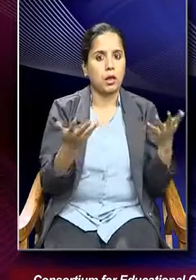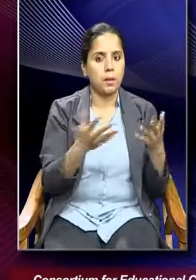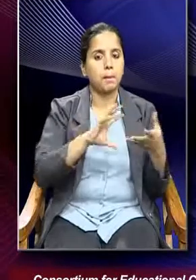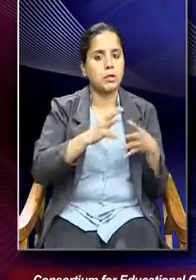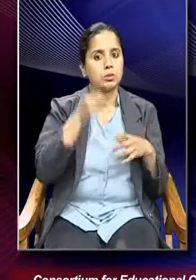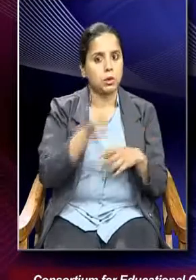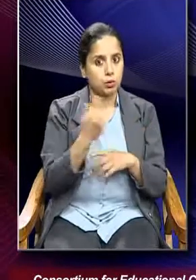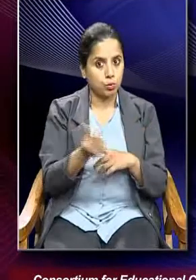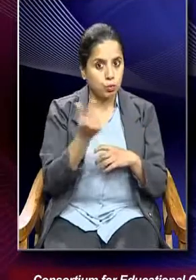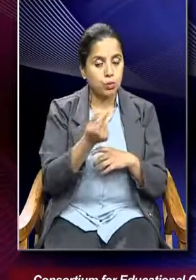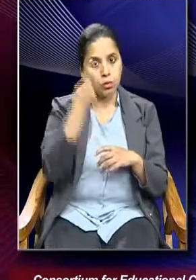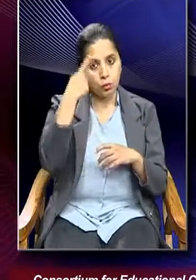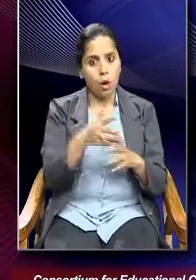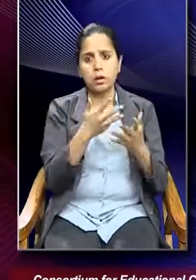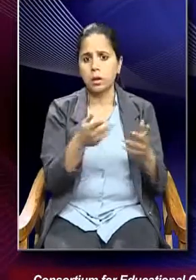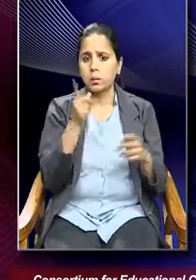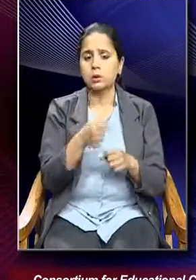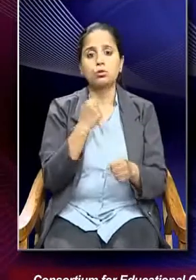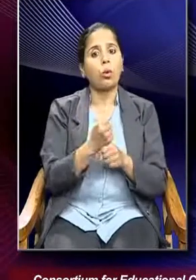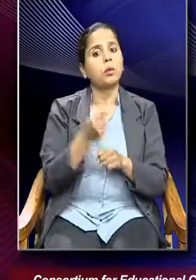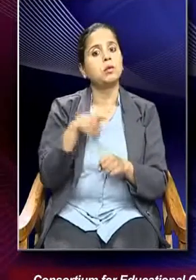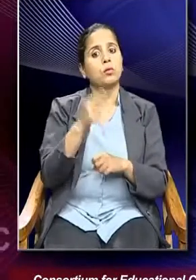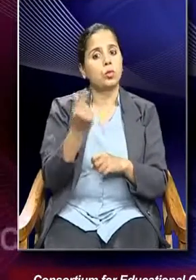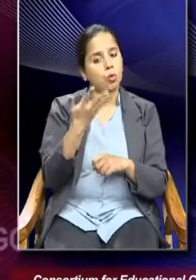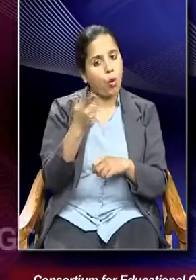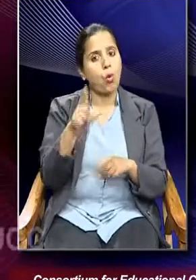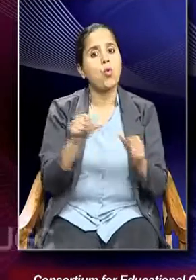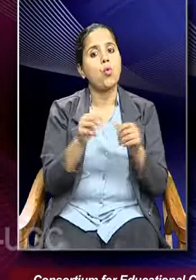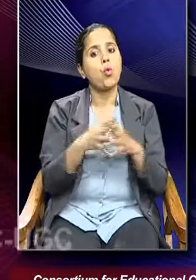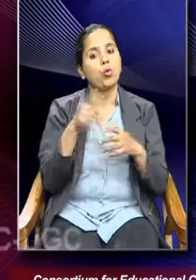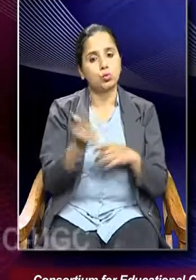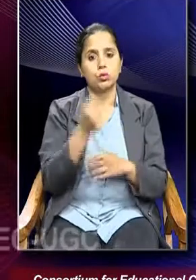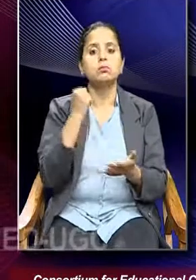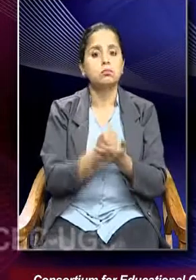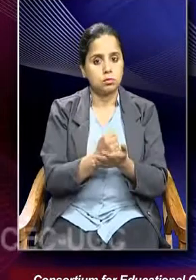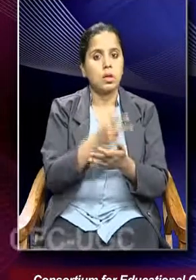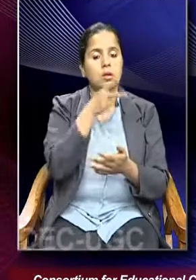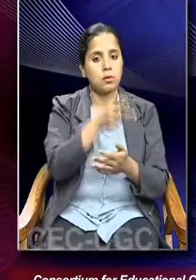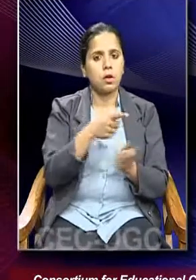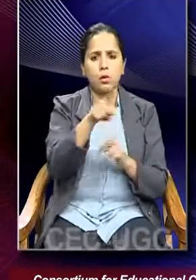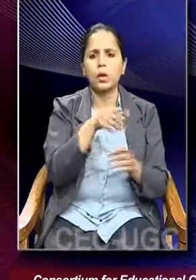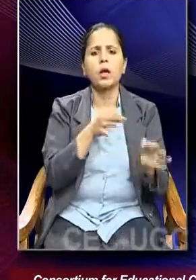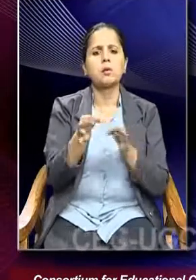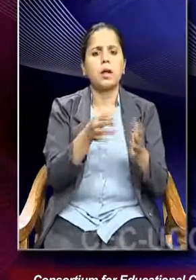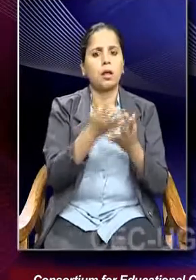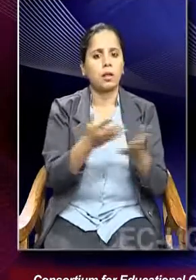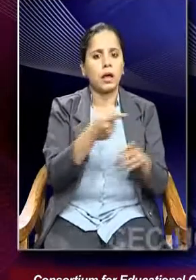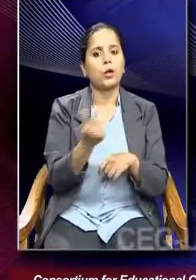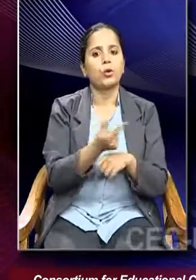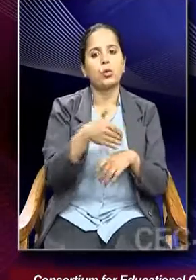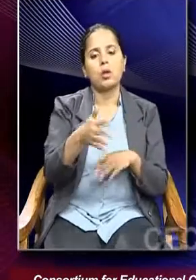use such a equipment by the government or by law. So you kind of define the equipment to be